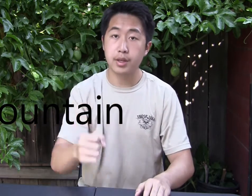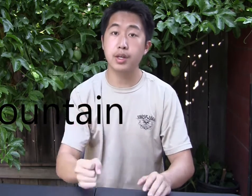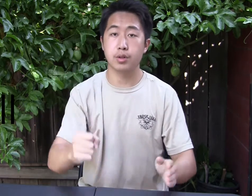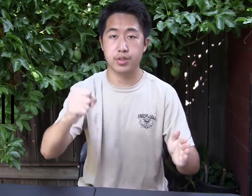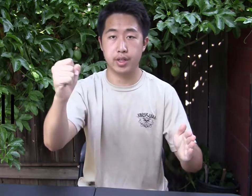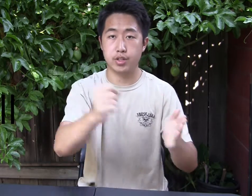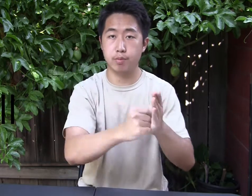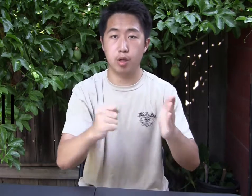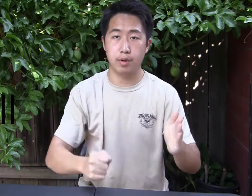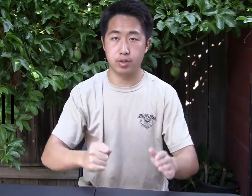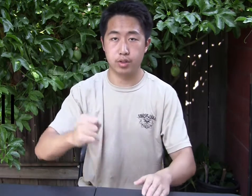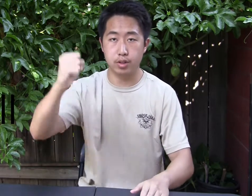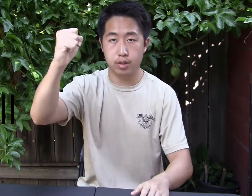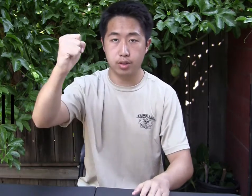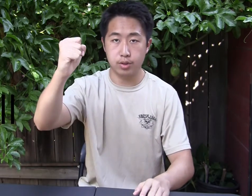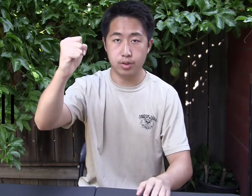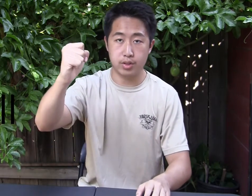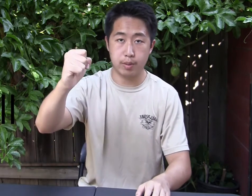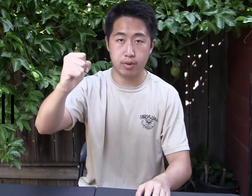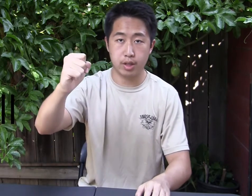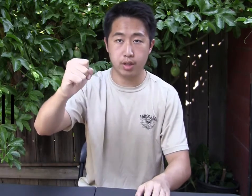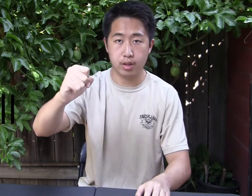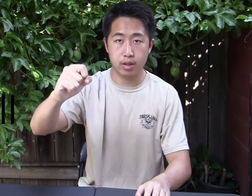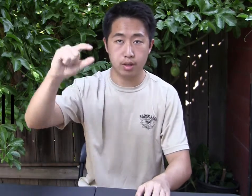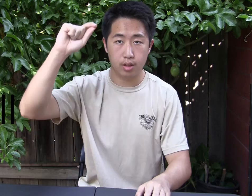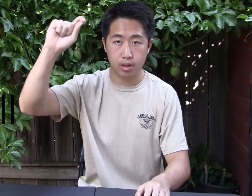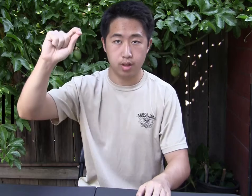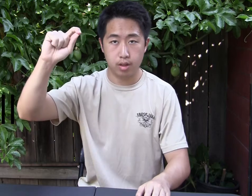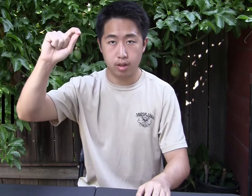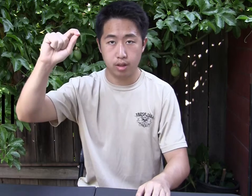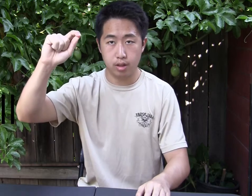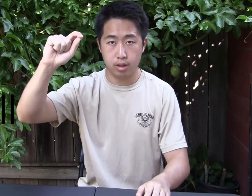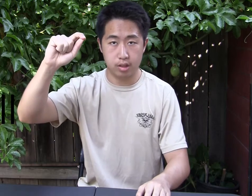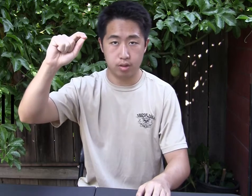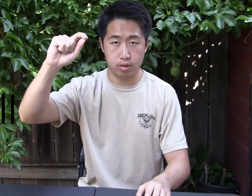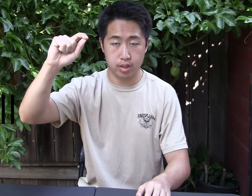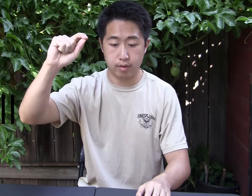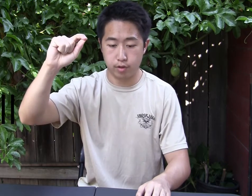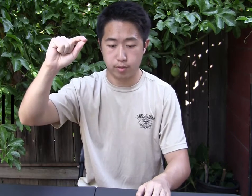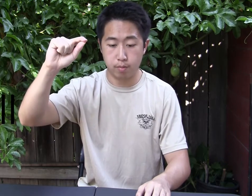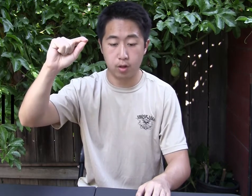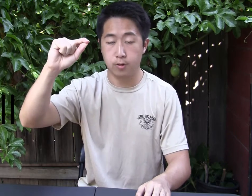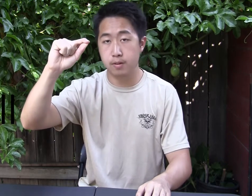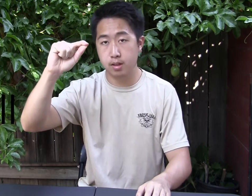Hill is like a small mountain. Do the same thing and then do the sign for small.